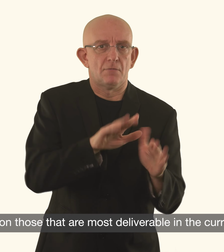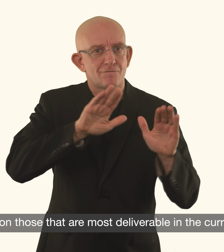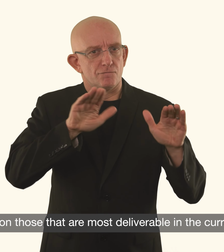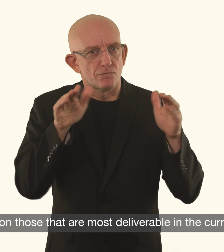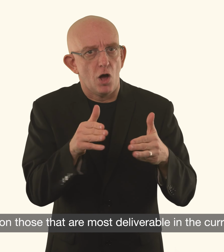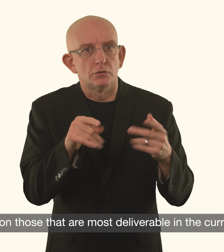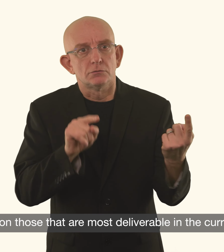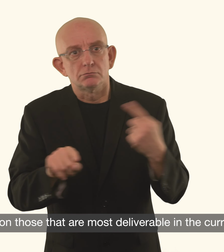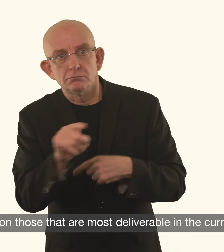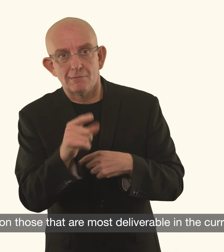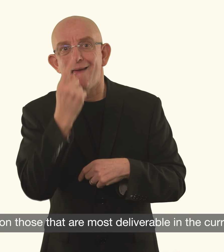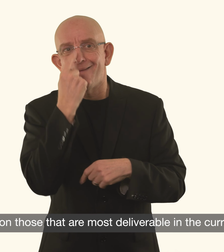are most deliverable in the current system.